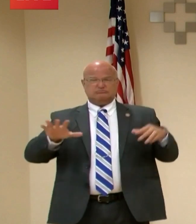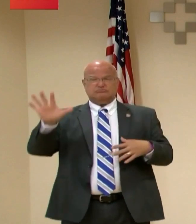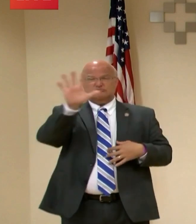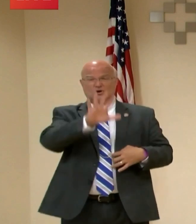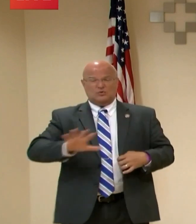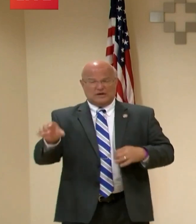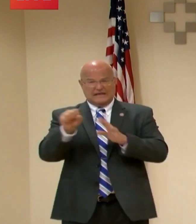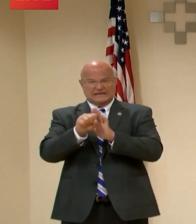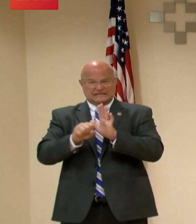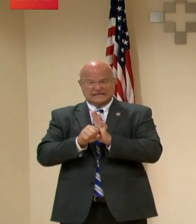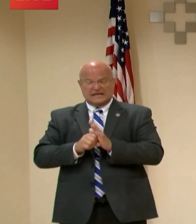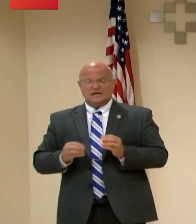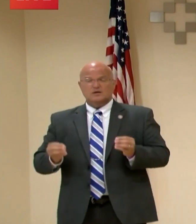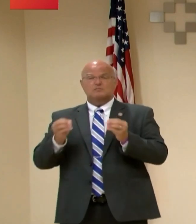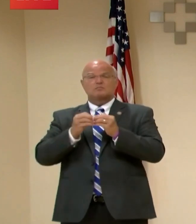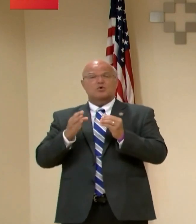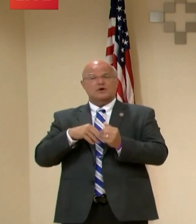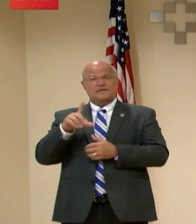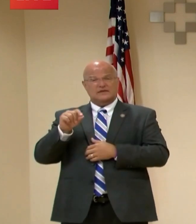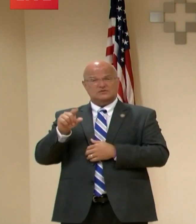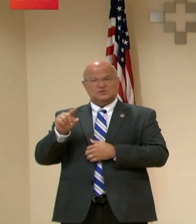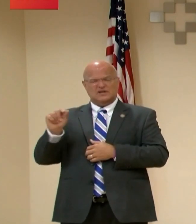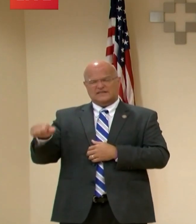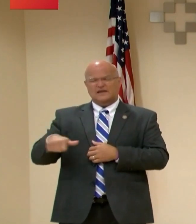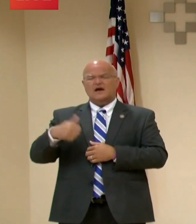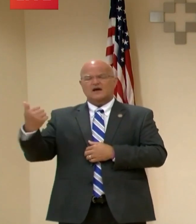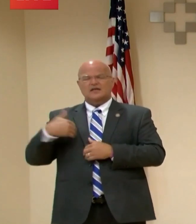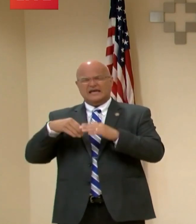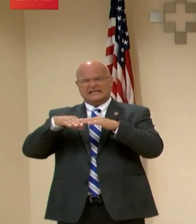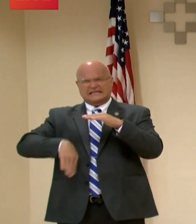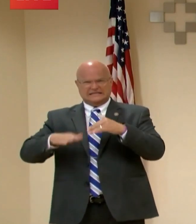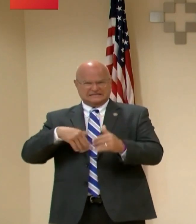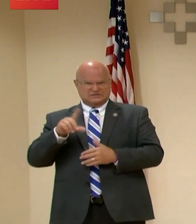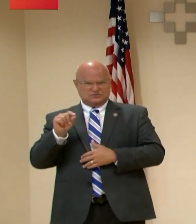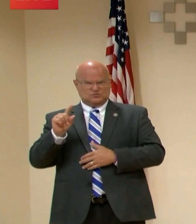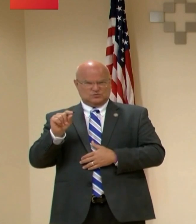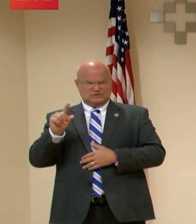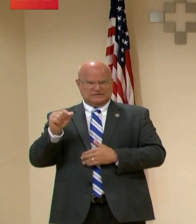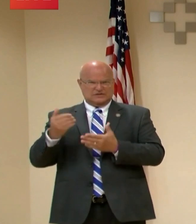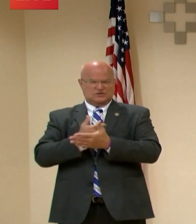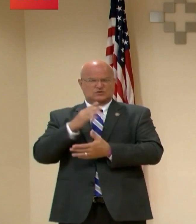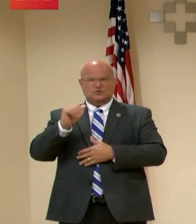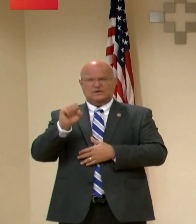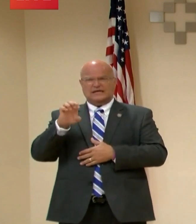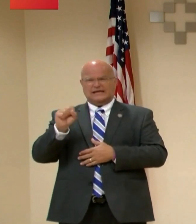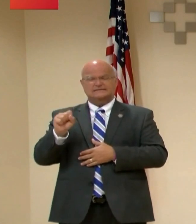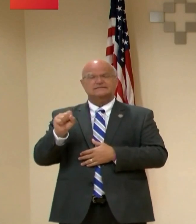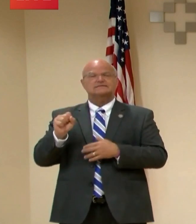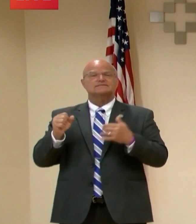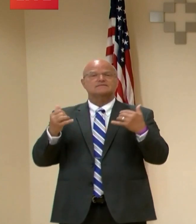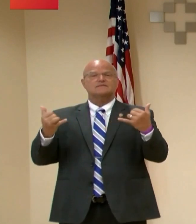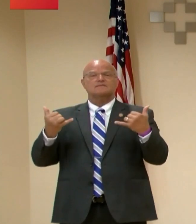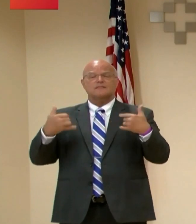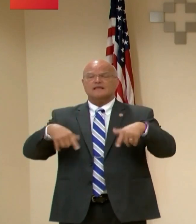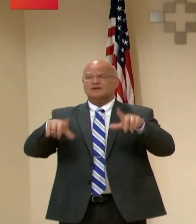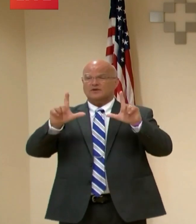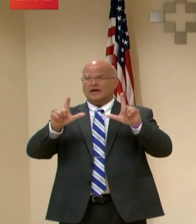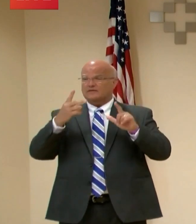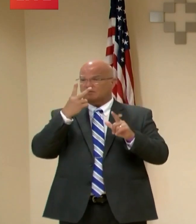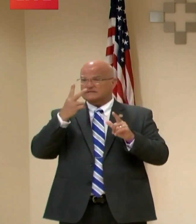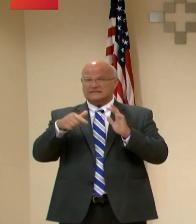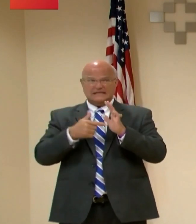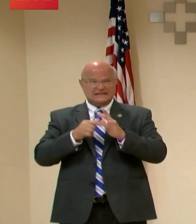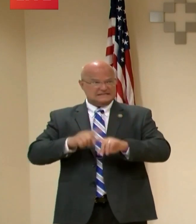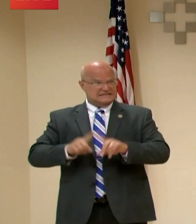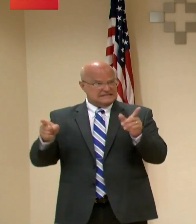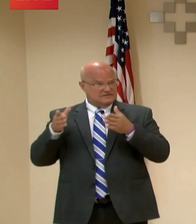the state that had more than 20. The rest had fewer than 20. Let's go to the graphs so we can see